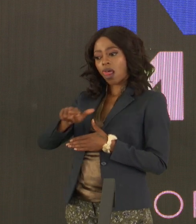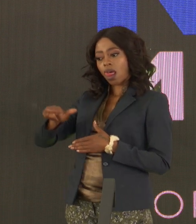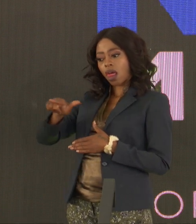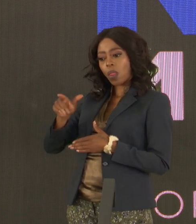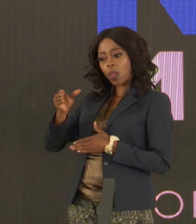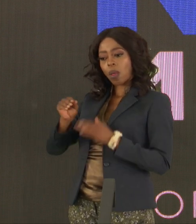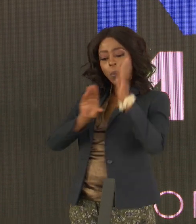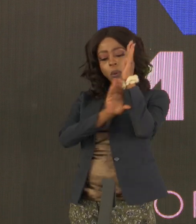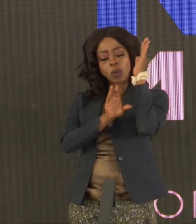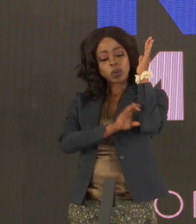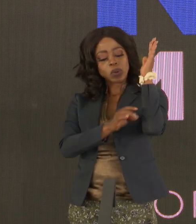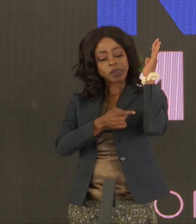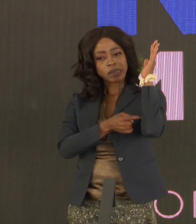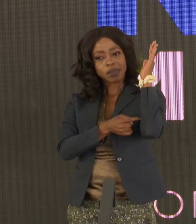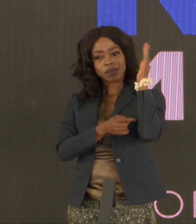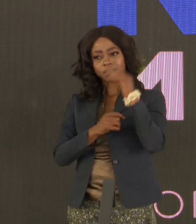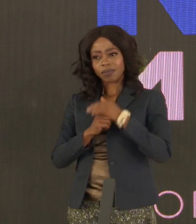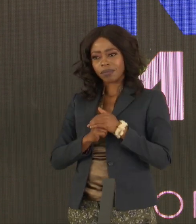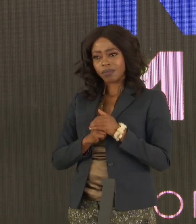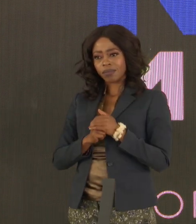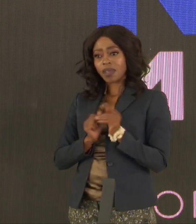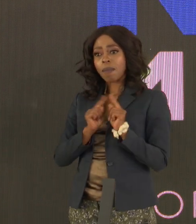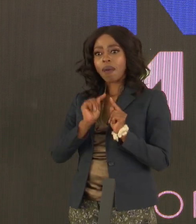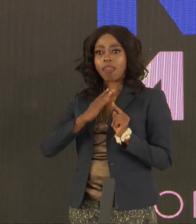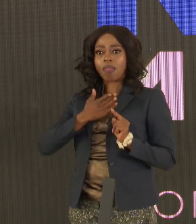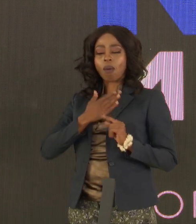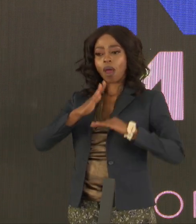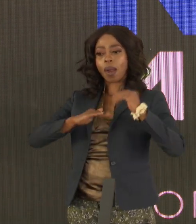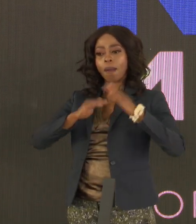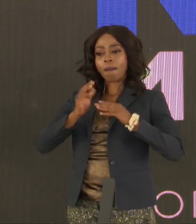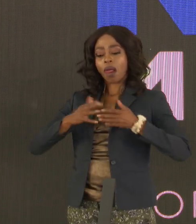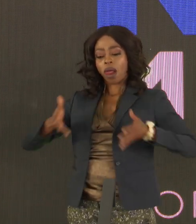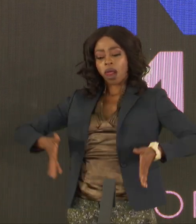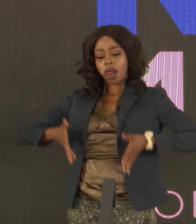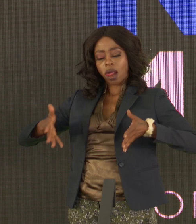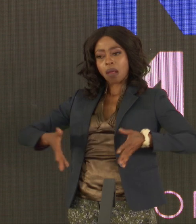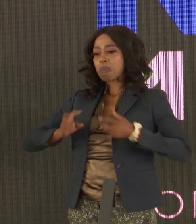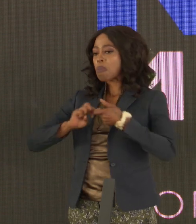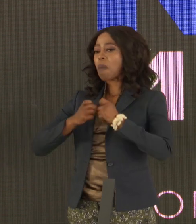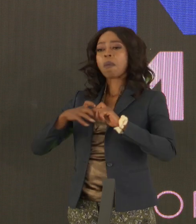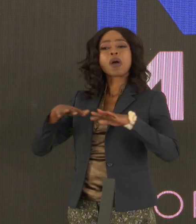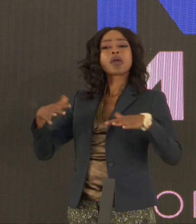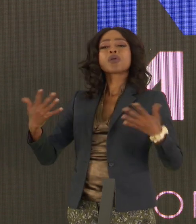of the Constitution. But when they wanted to build the Gautrain, there was no problem.